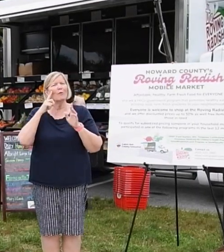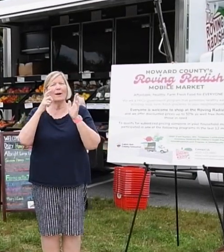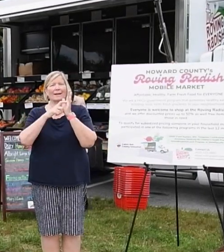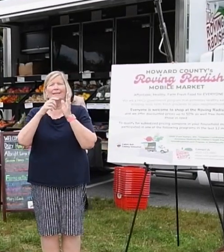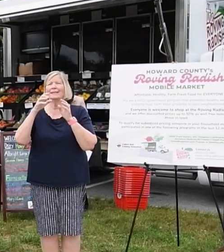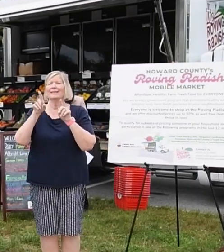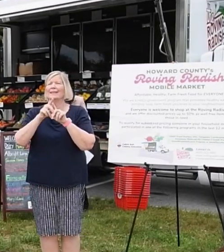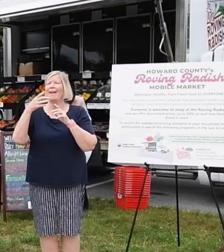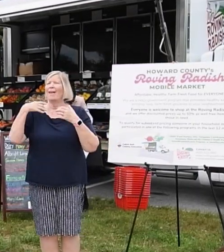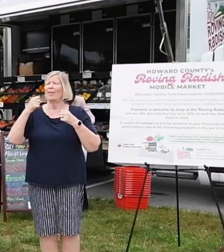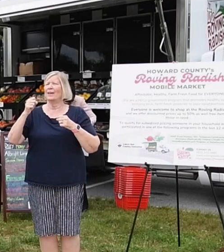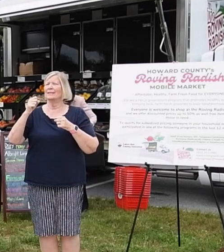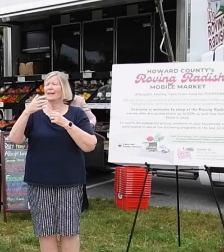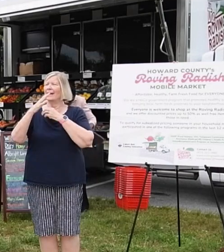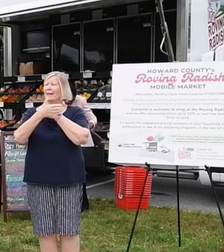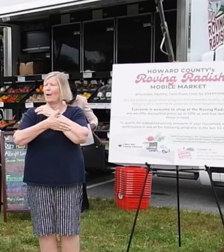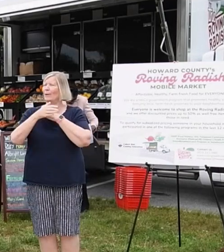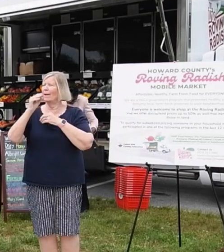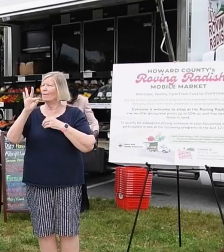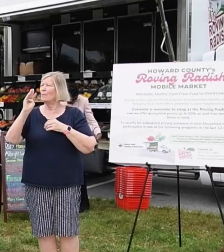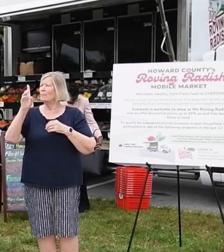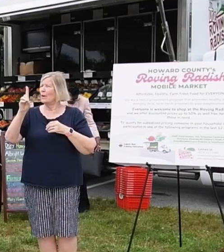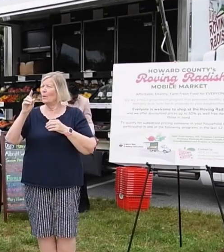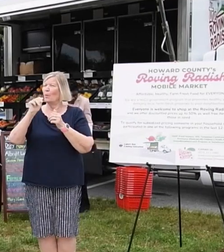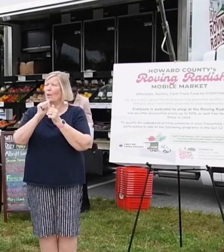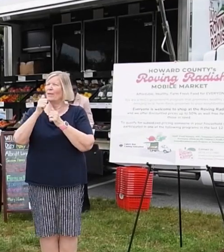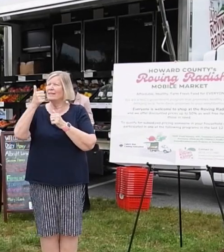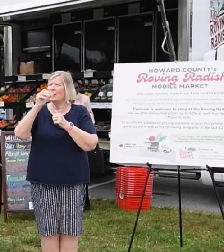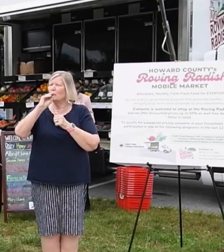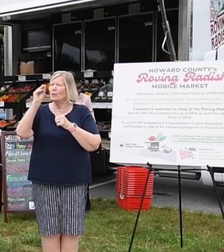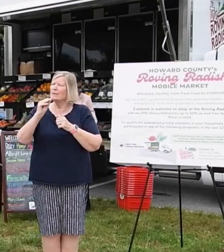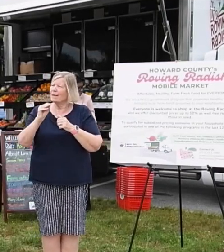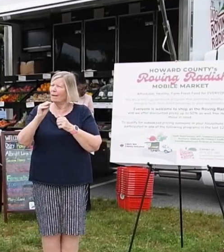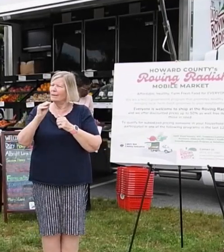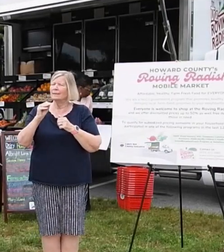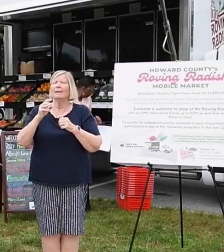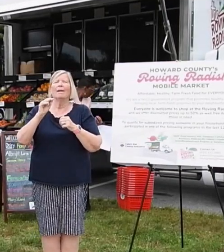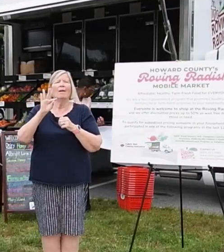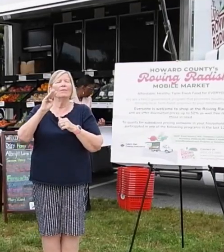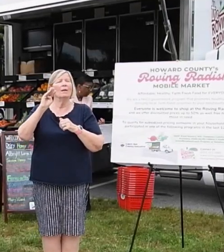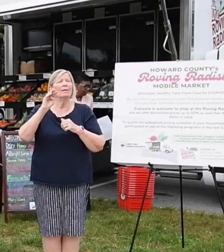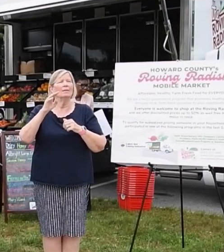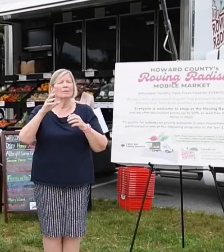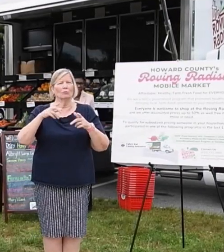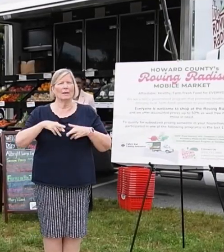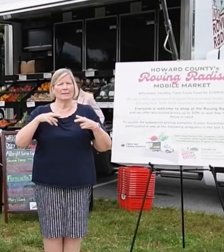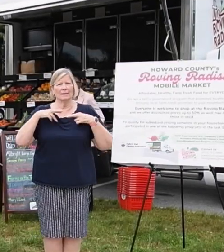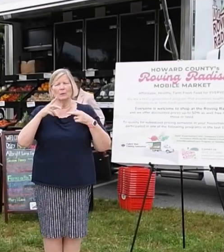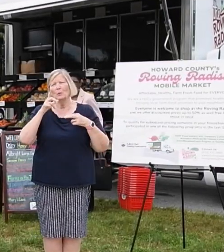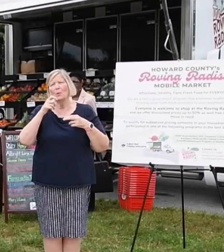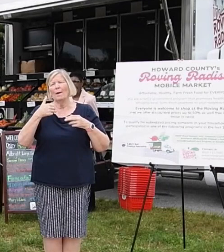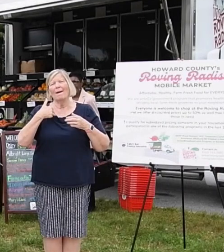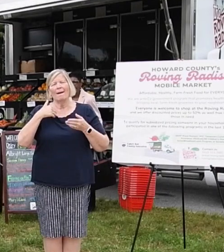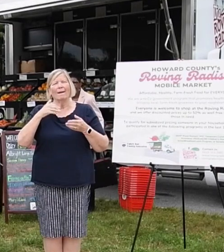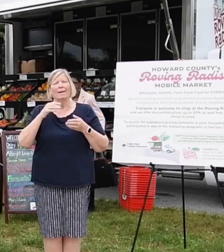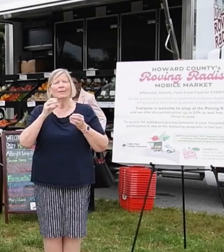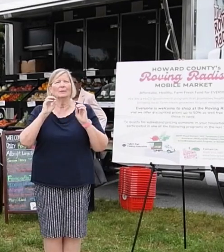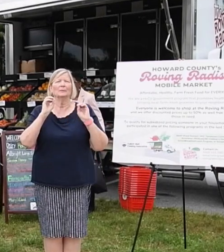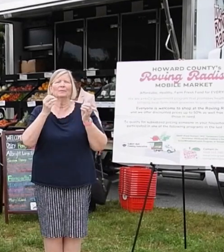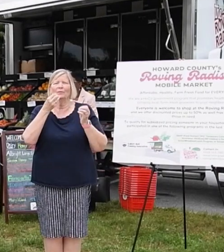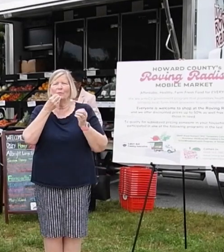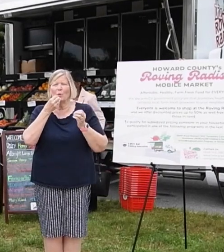county in Maryland, with only 10% of households experiencing food insecurity and 19% with low